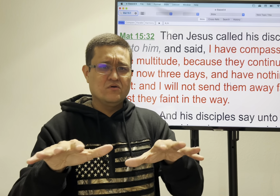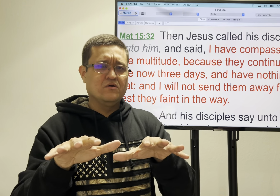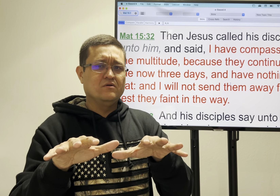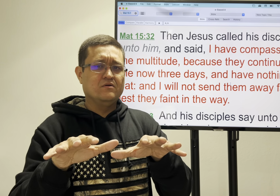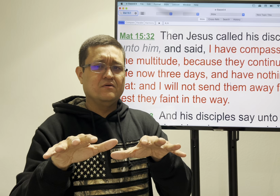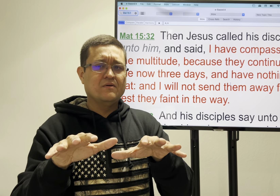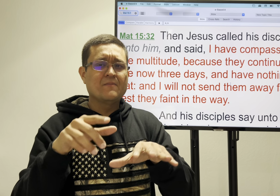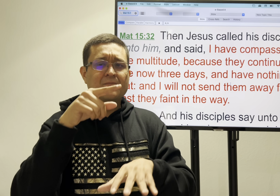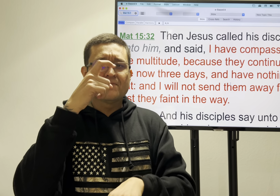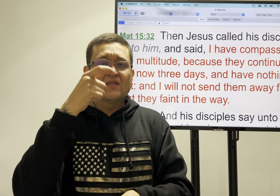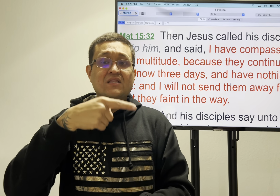on the multitude